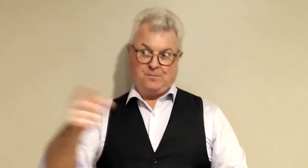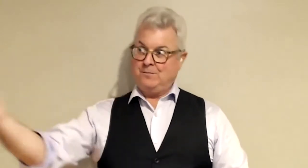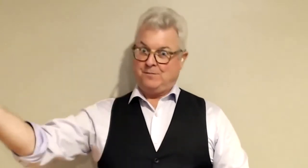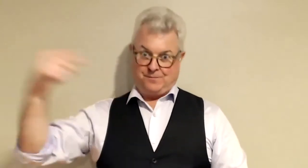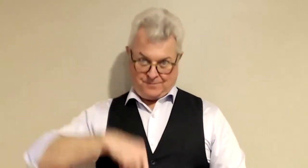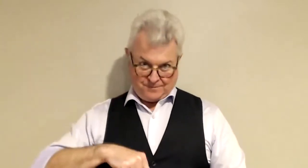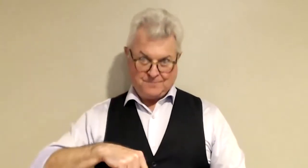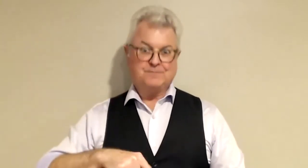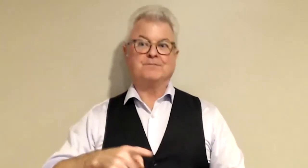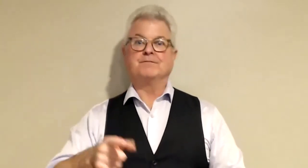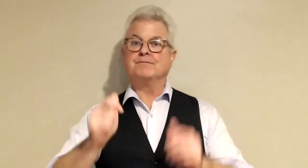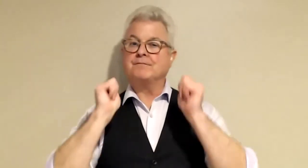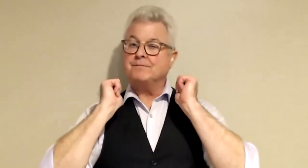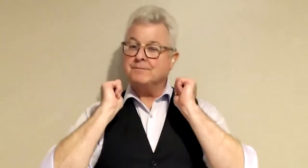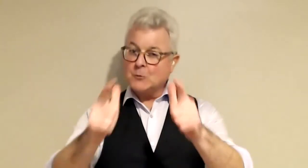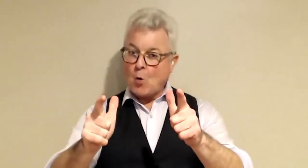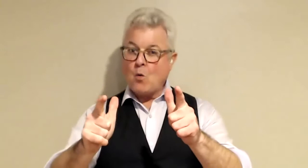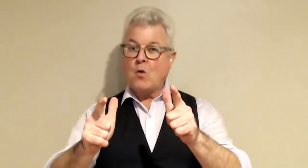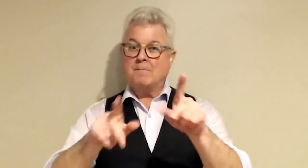come back to the United States.